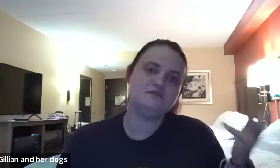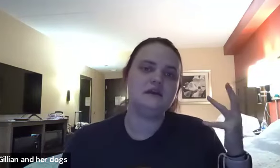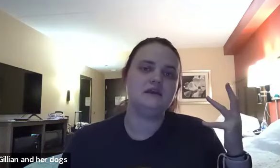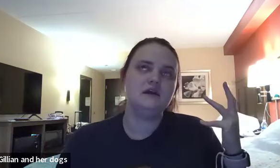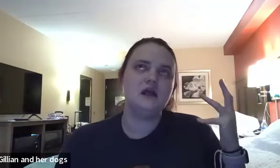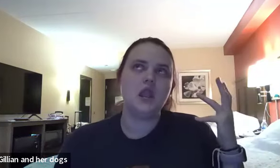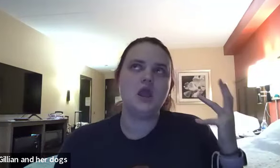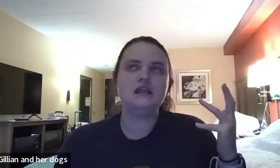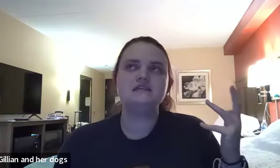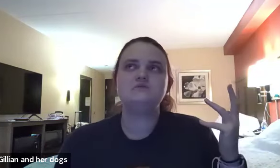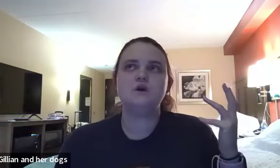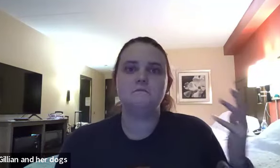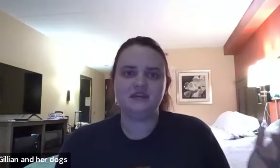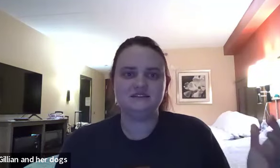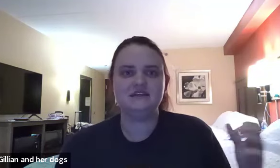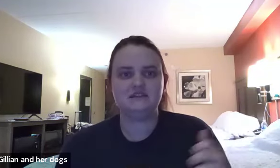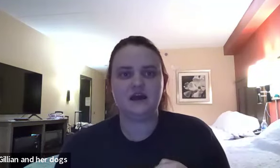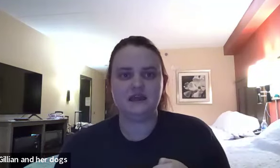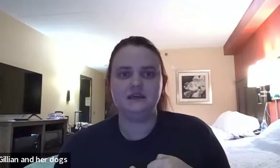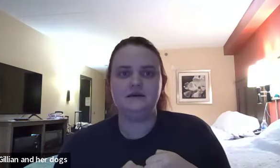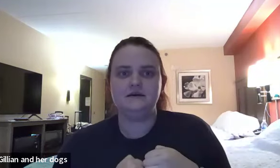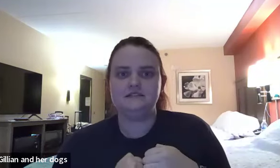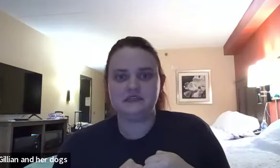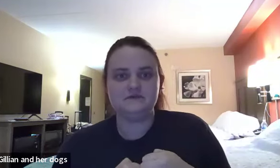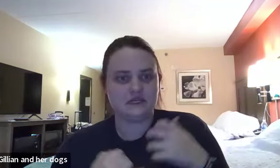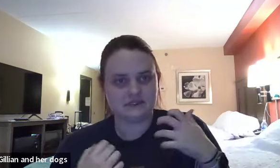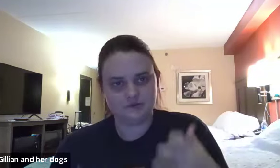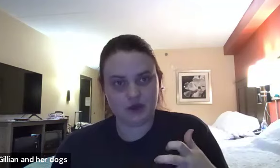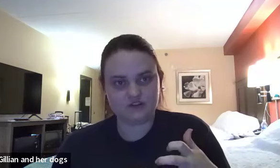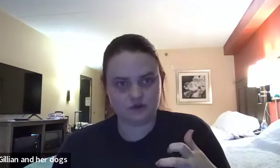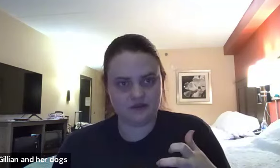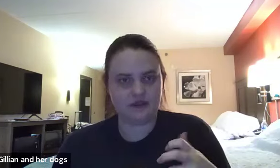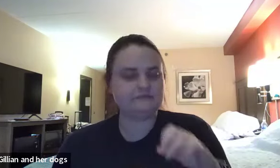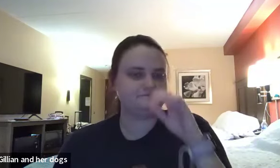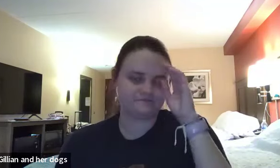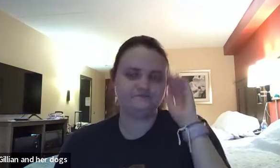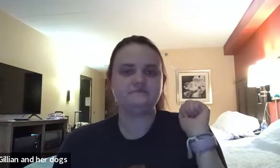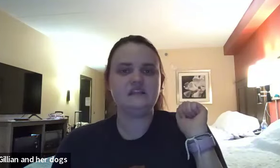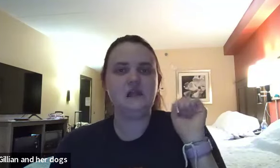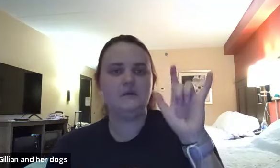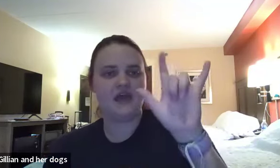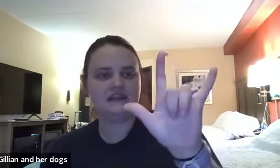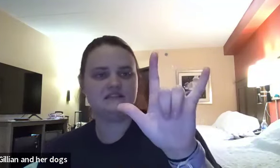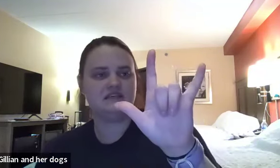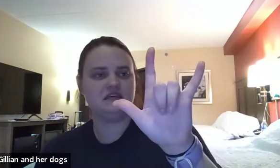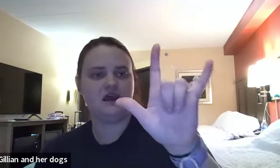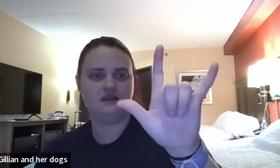like not as a romantic, like significant spouse sort of thing. And that is the I love